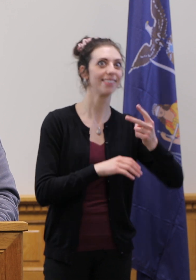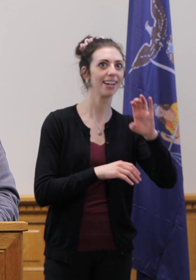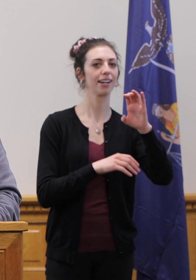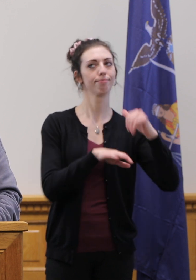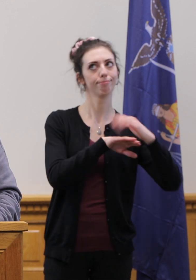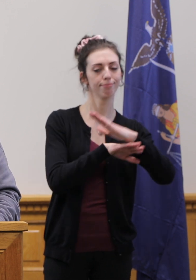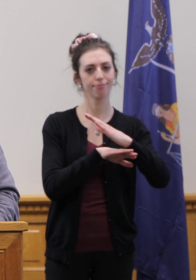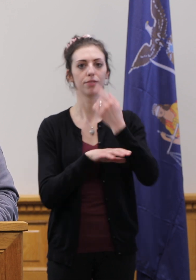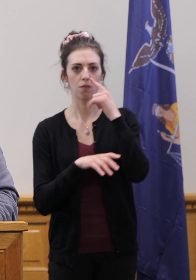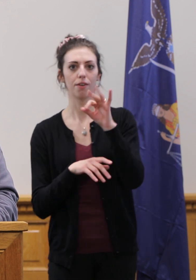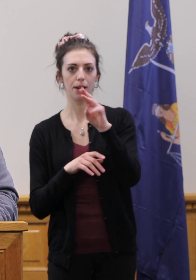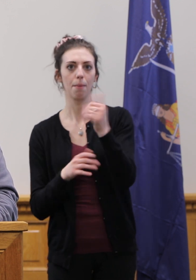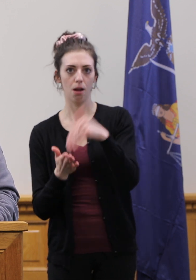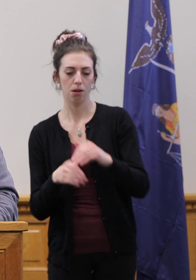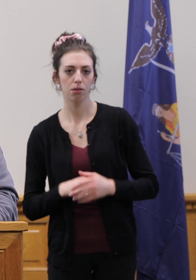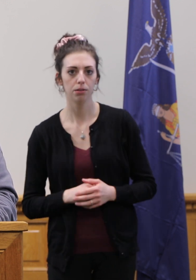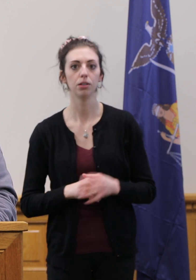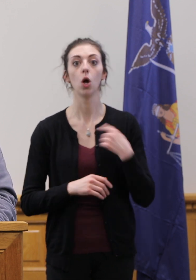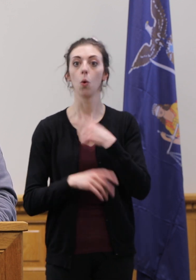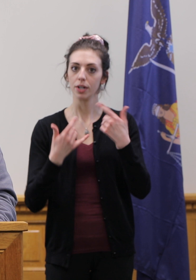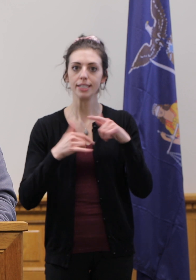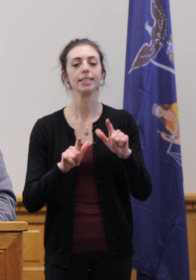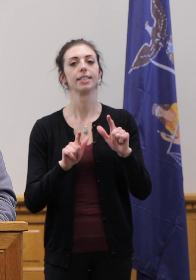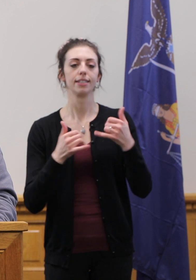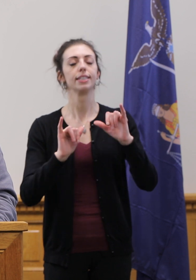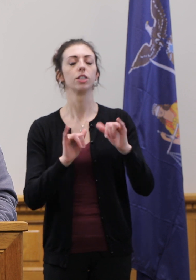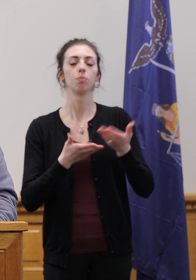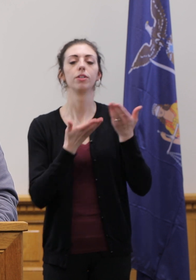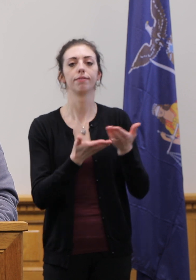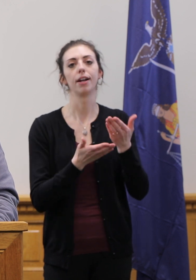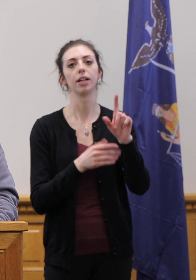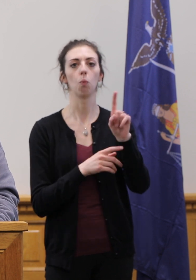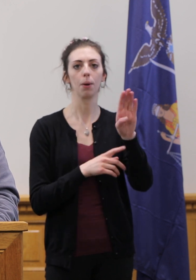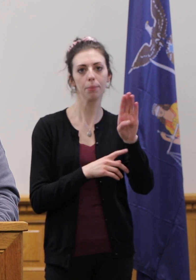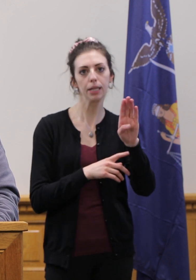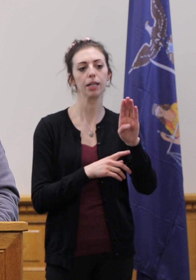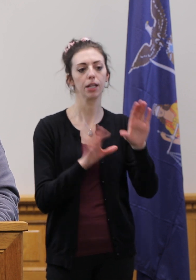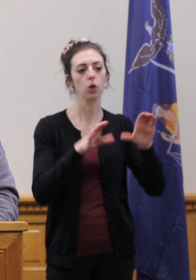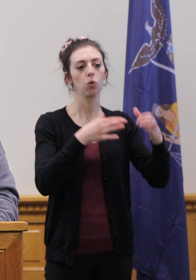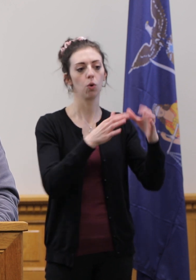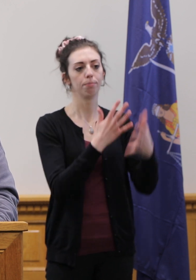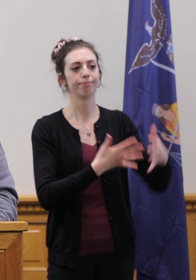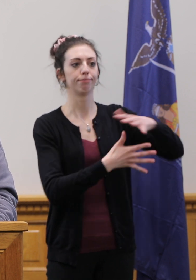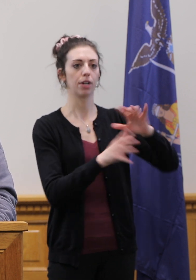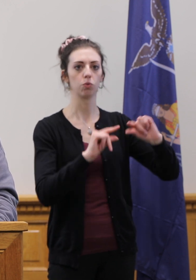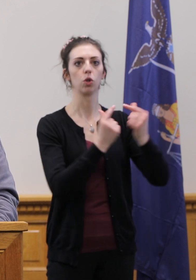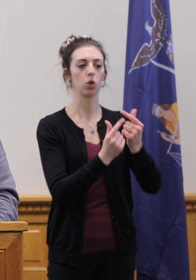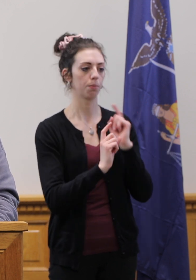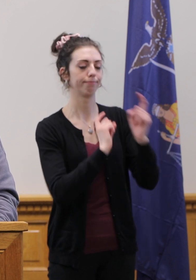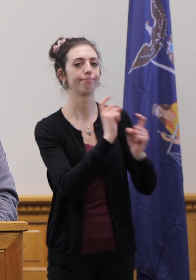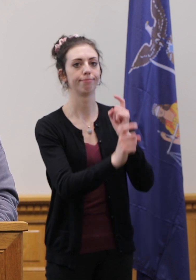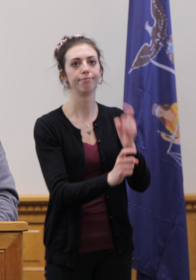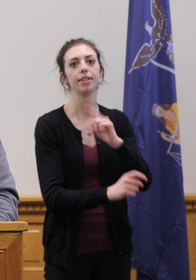Our health department continues to vaccinate the Phase 1B population as required by New York State. These priority groups include